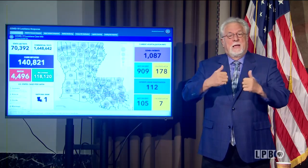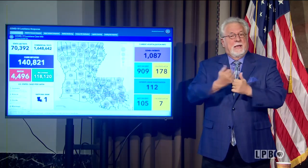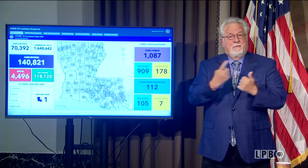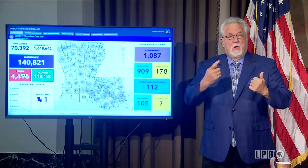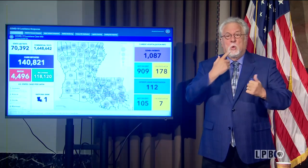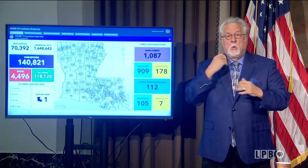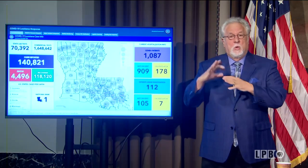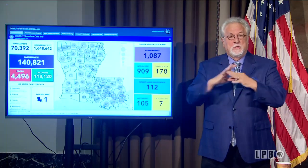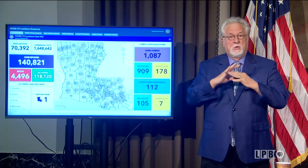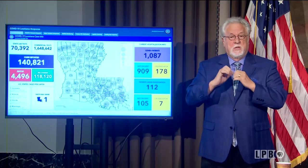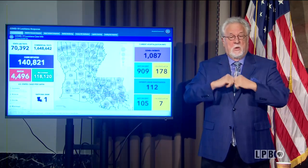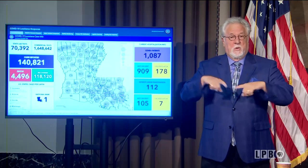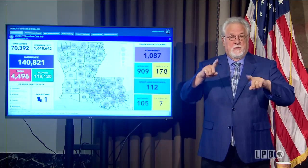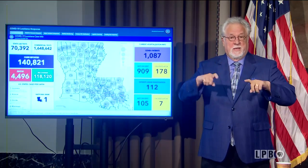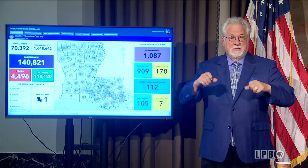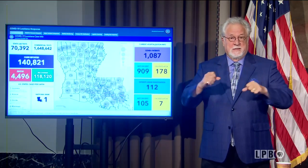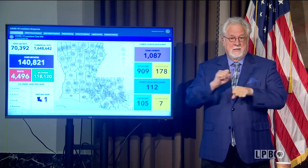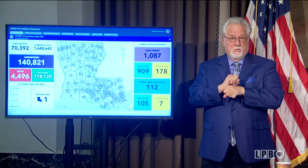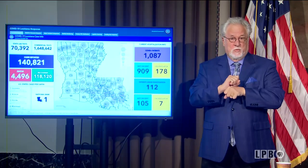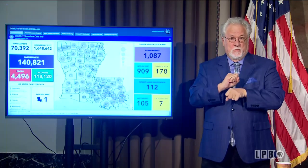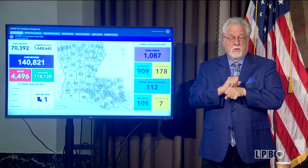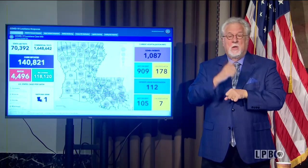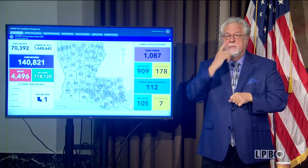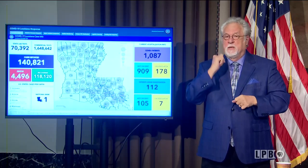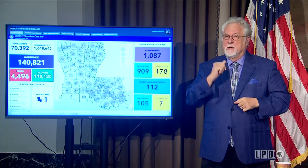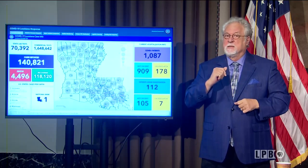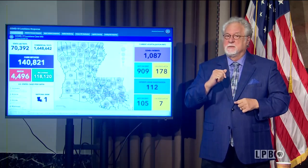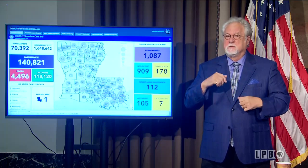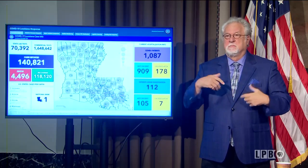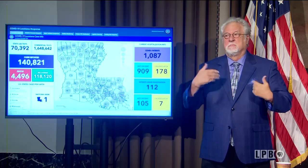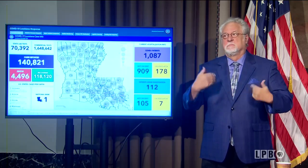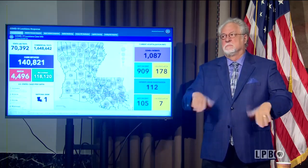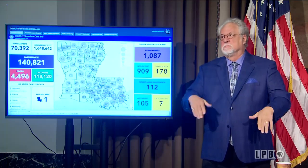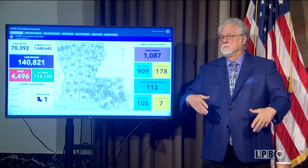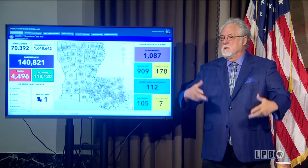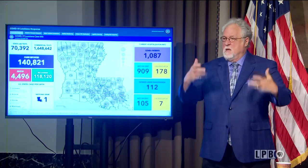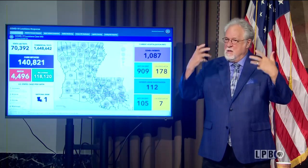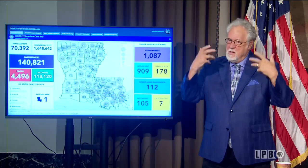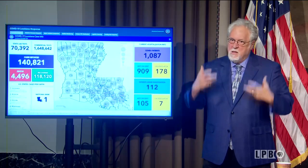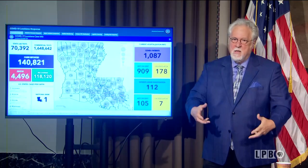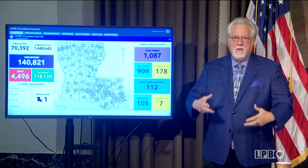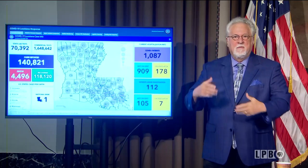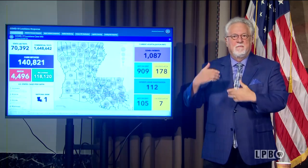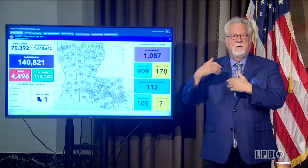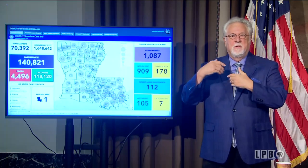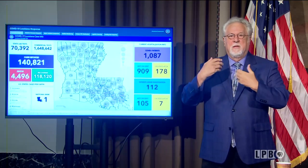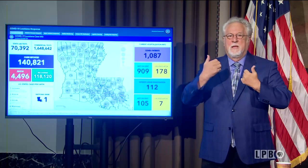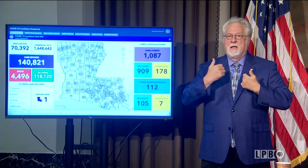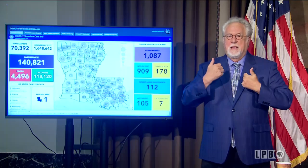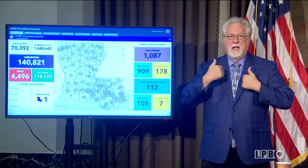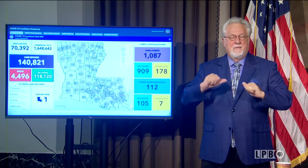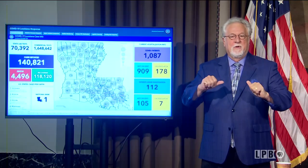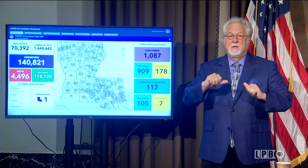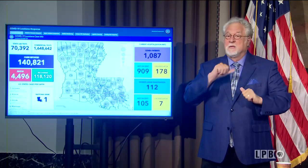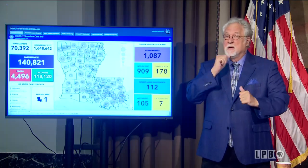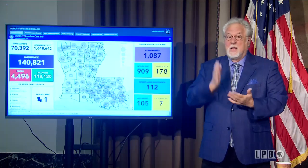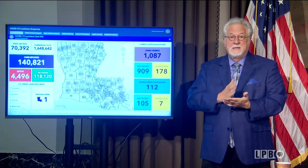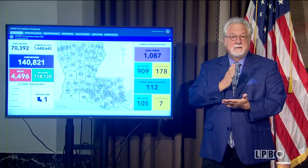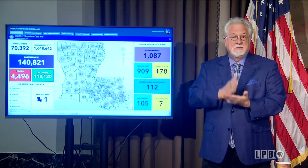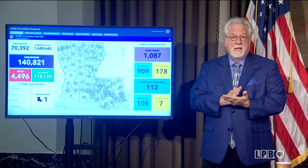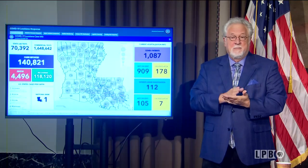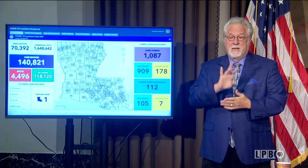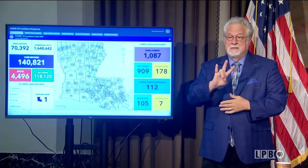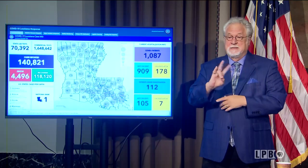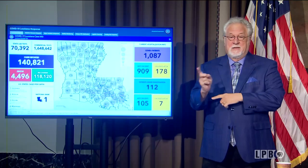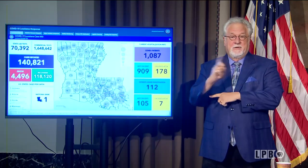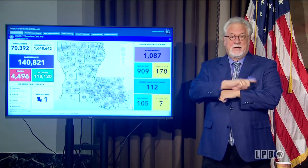who's associated with this testing effort because it is a Herculean effort. It just literally doesn't stop. It is 7 days a